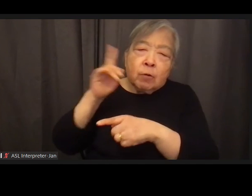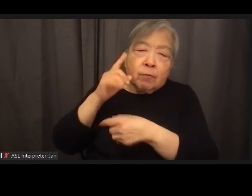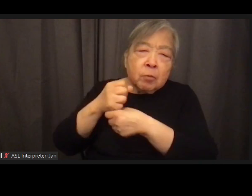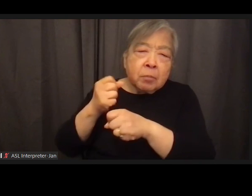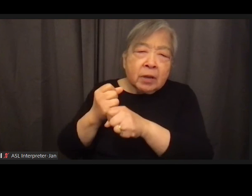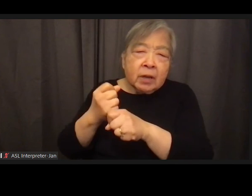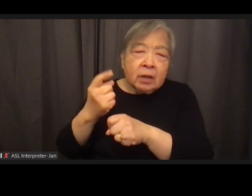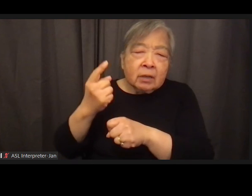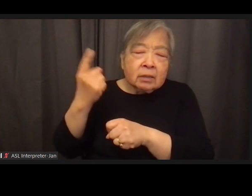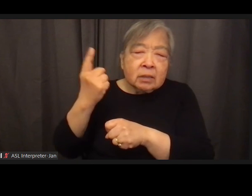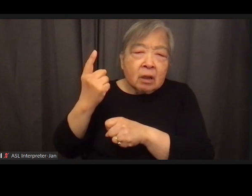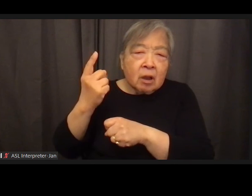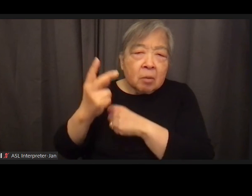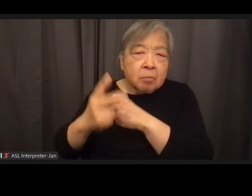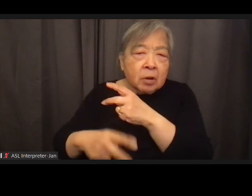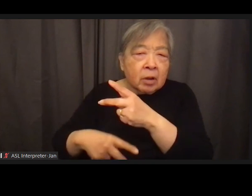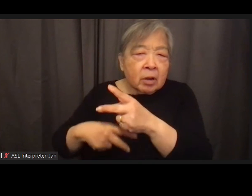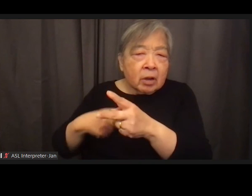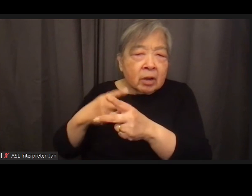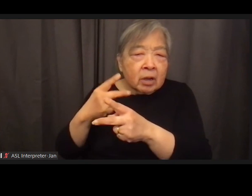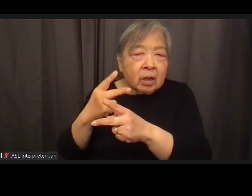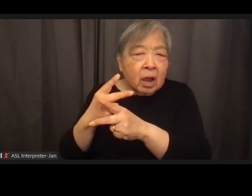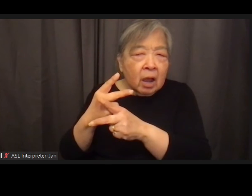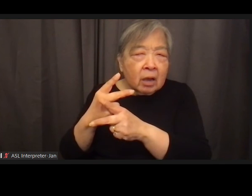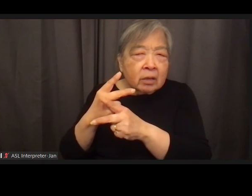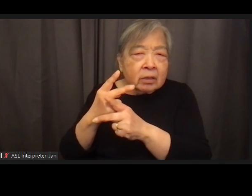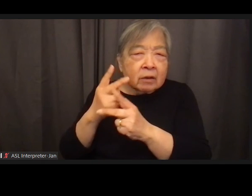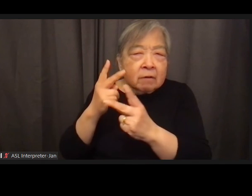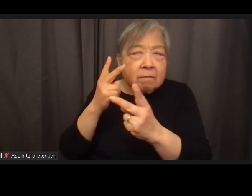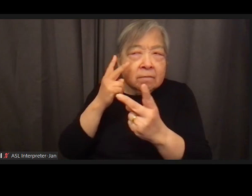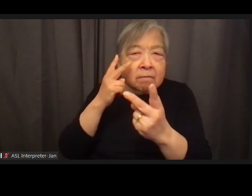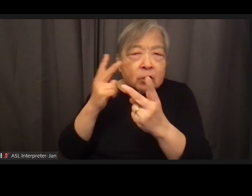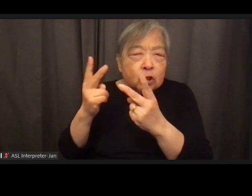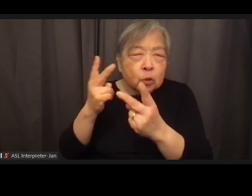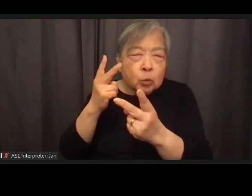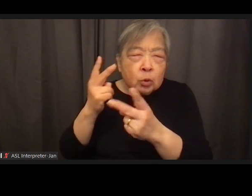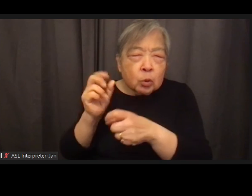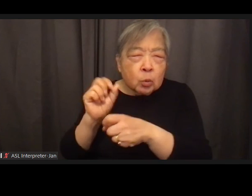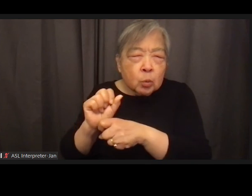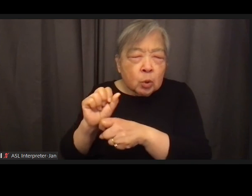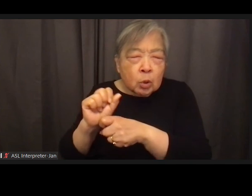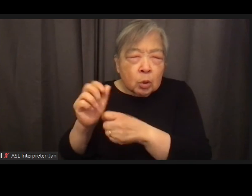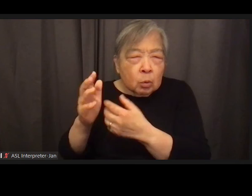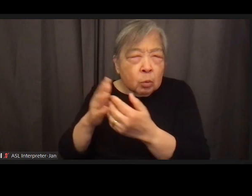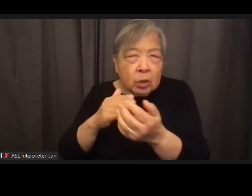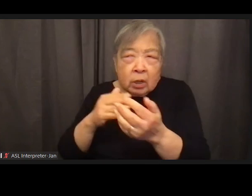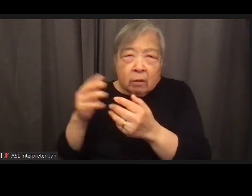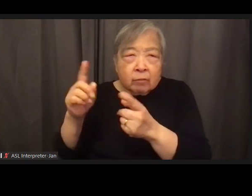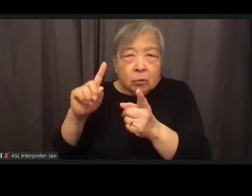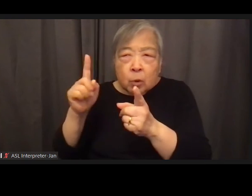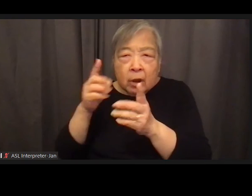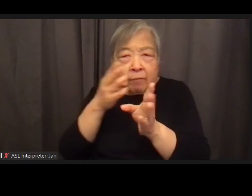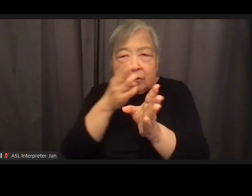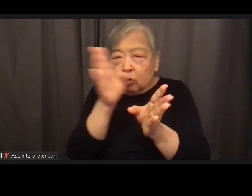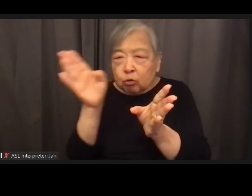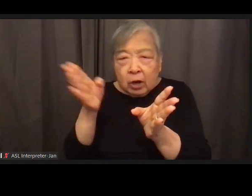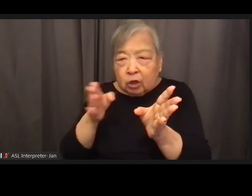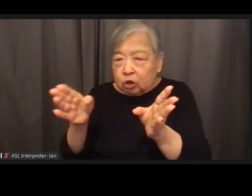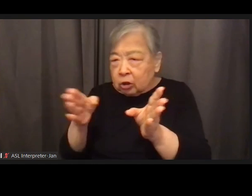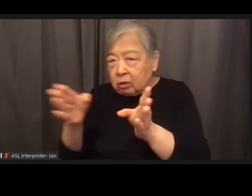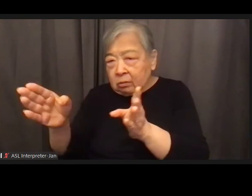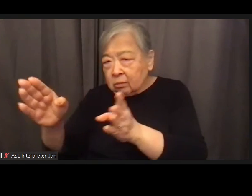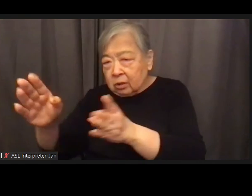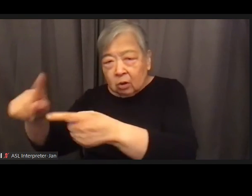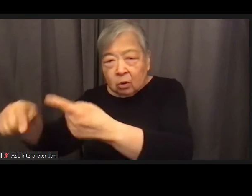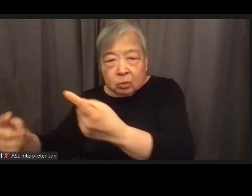of visual work, whatever it direction it takes. Yeah, wonderful.